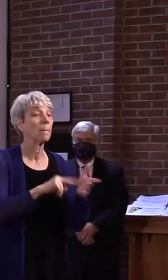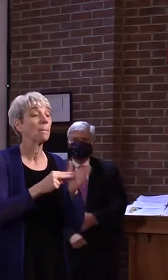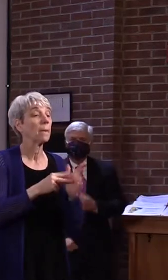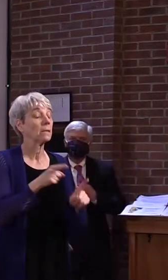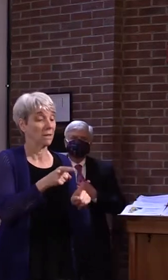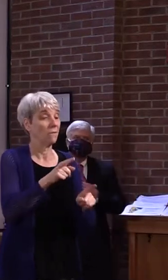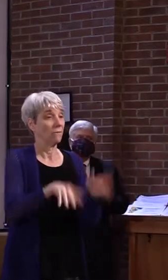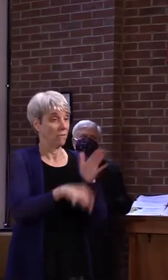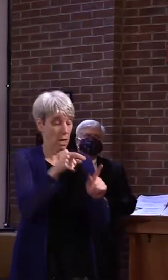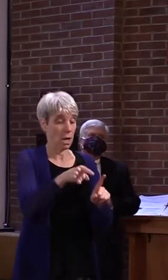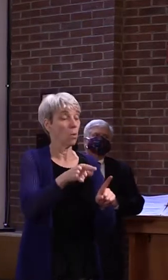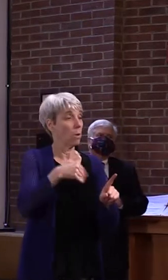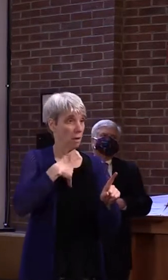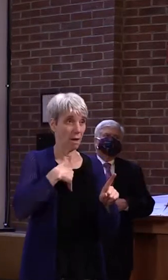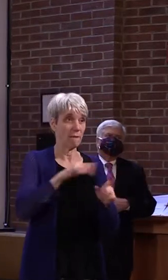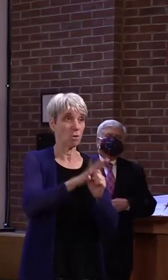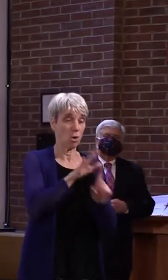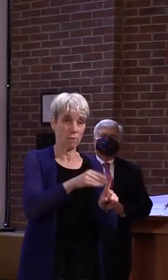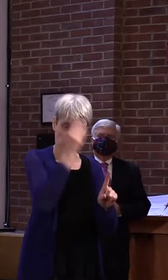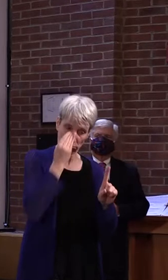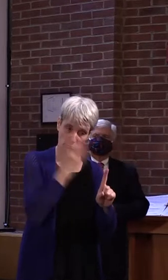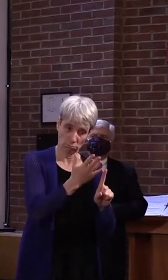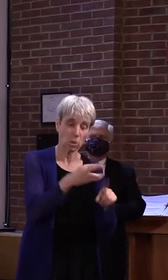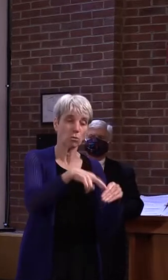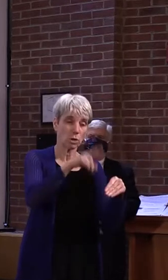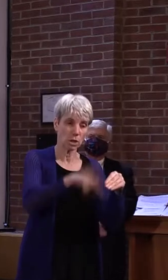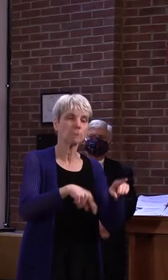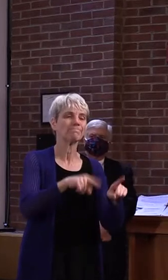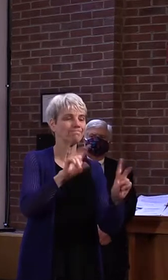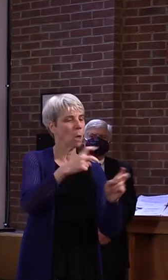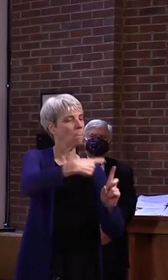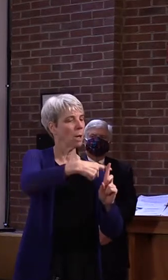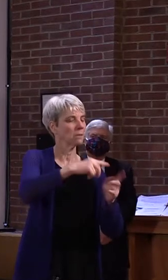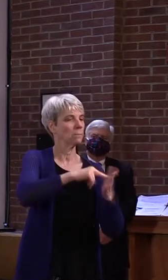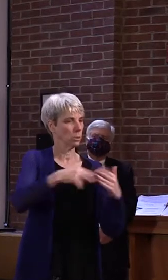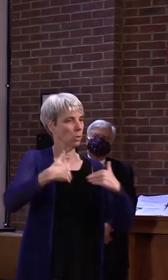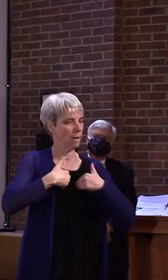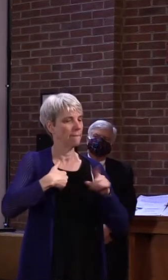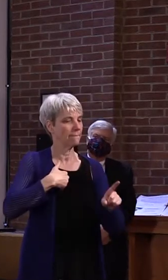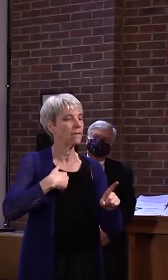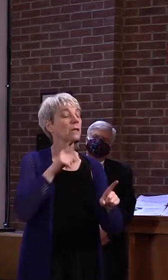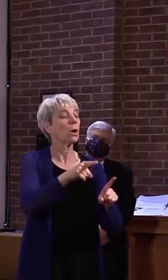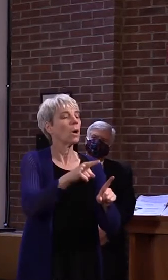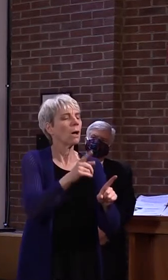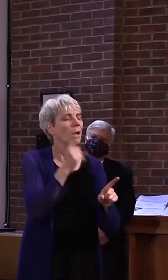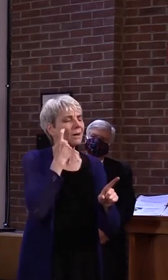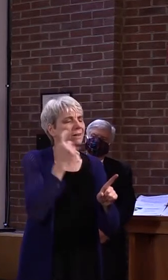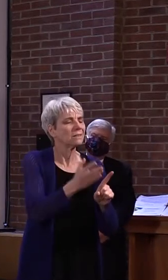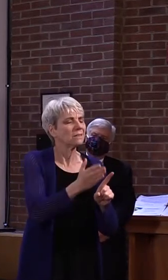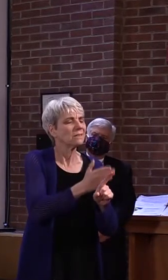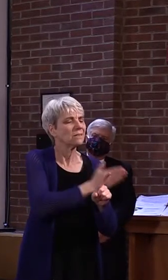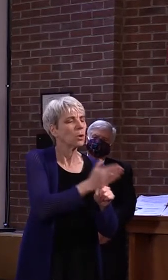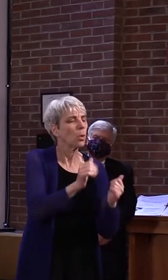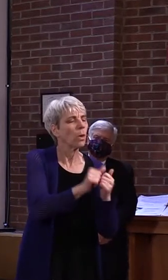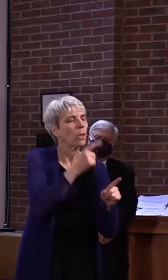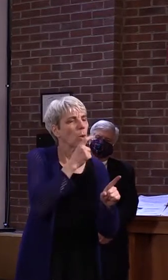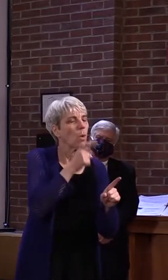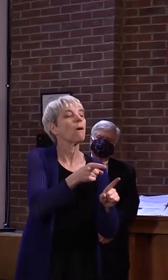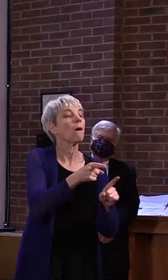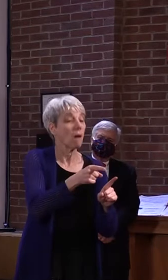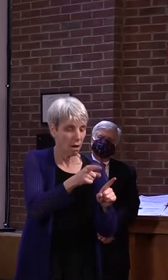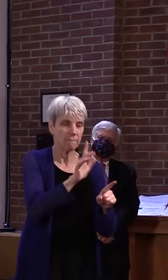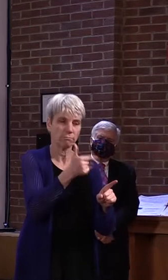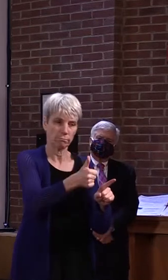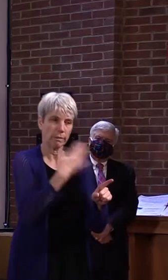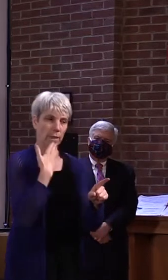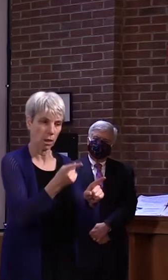a confirmed case of COVID-19 and then their confirmed contacts, so they know what to do, how to prevent further